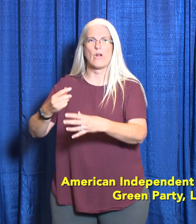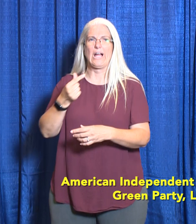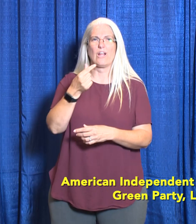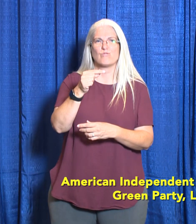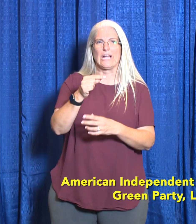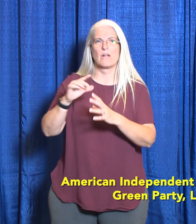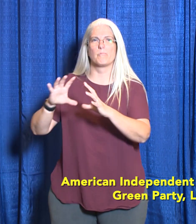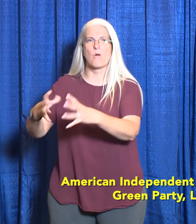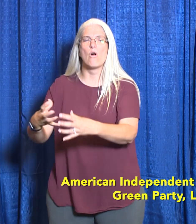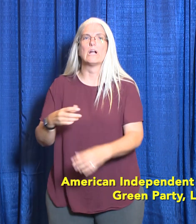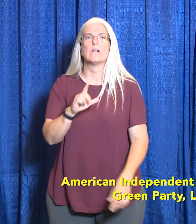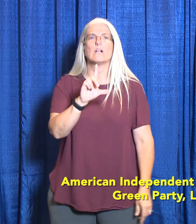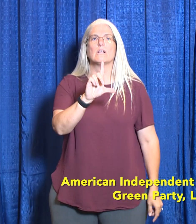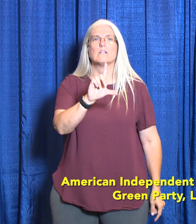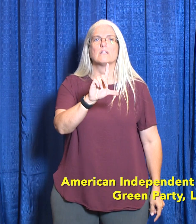Green Party,